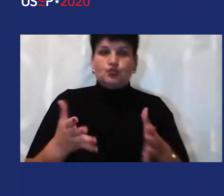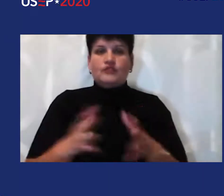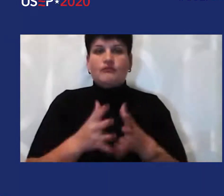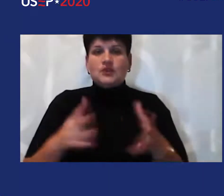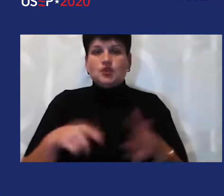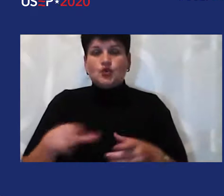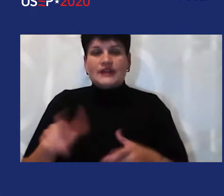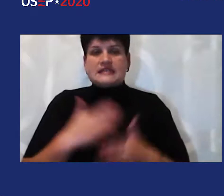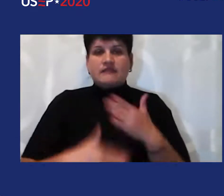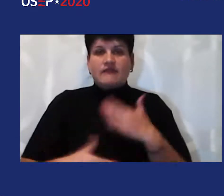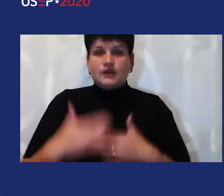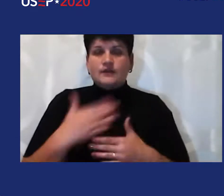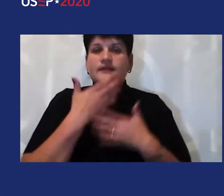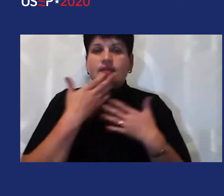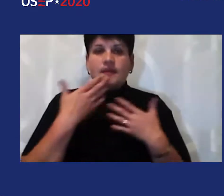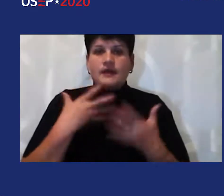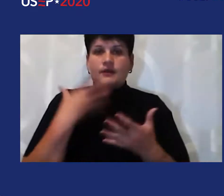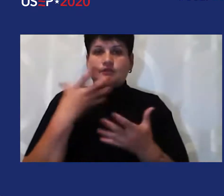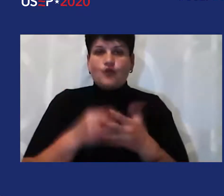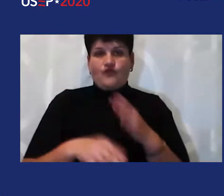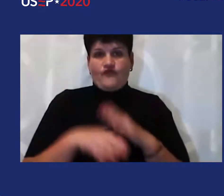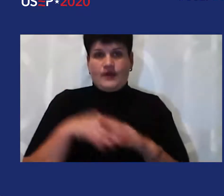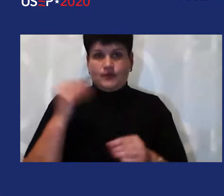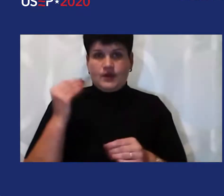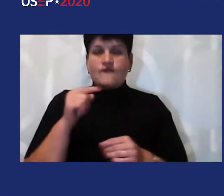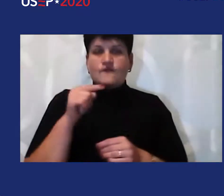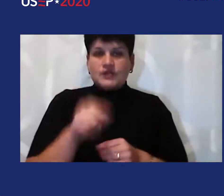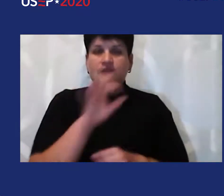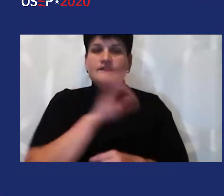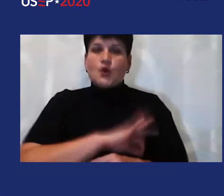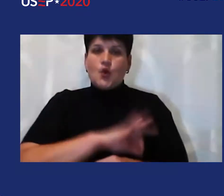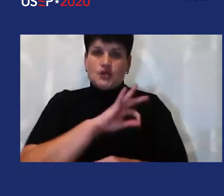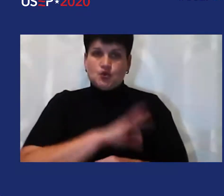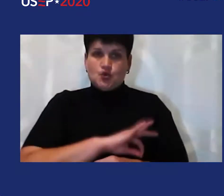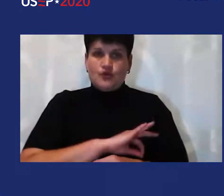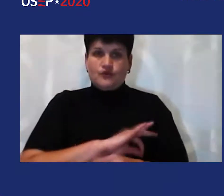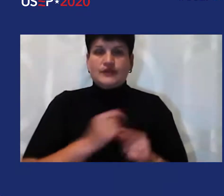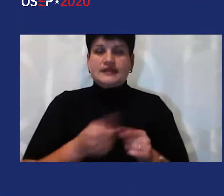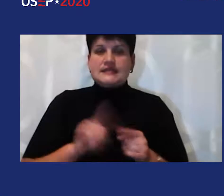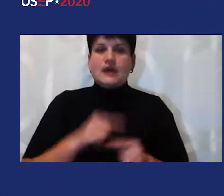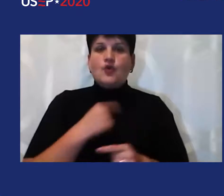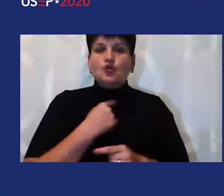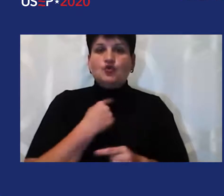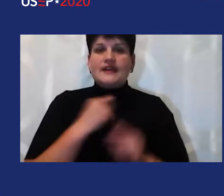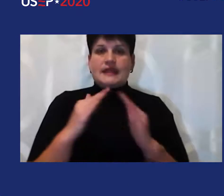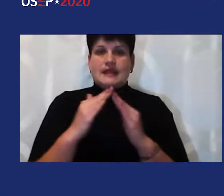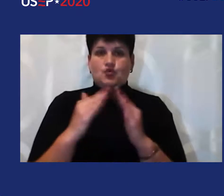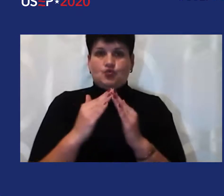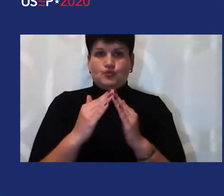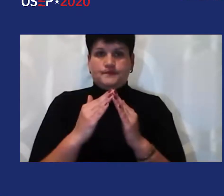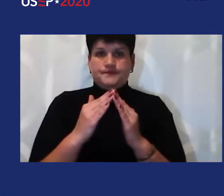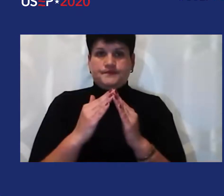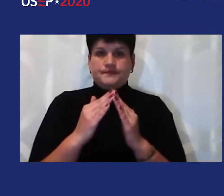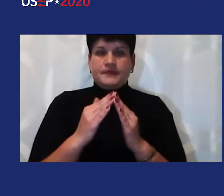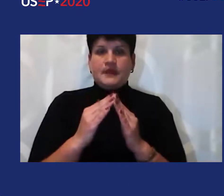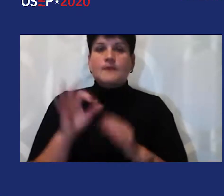would require only one method of voting as homebound voting, and there is no choice. It does not